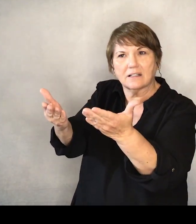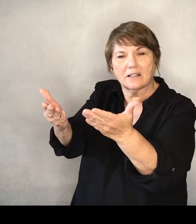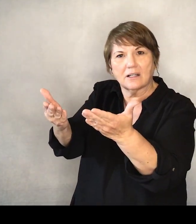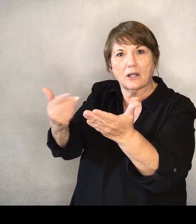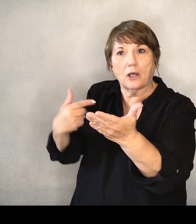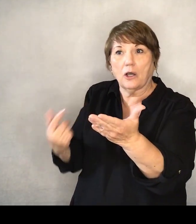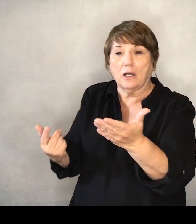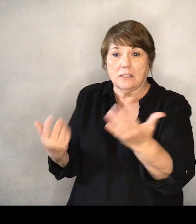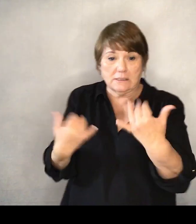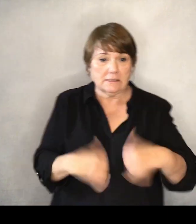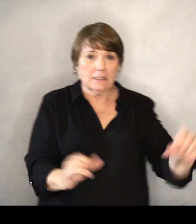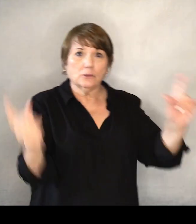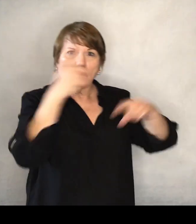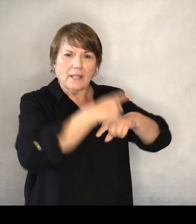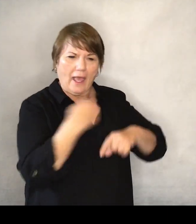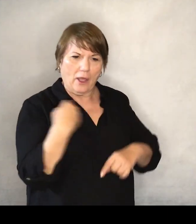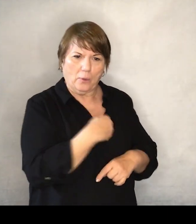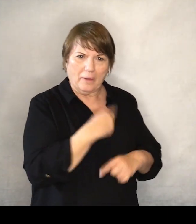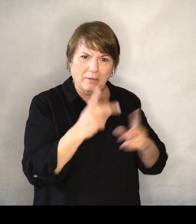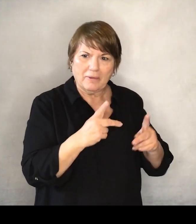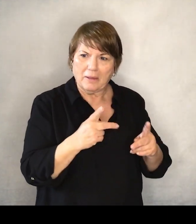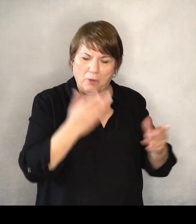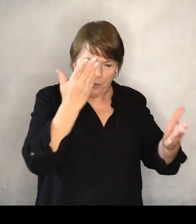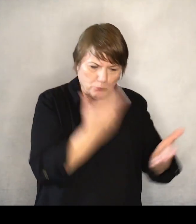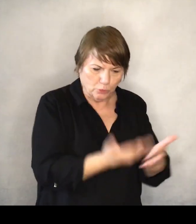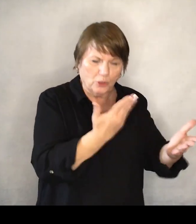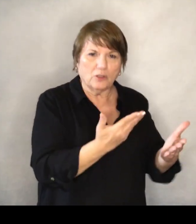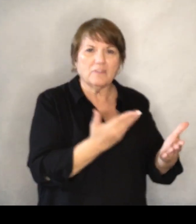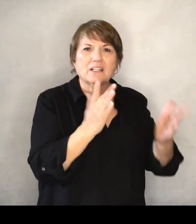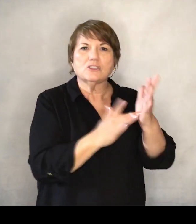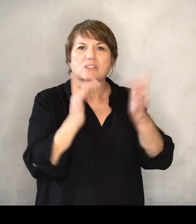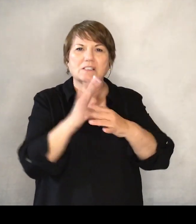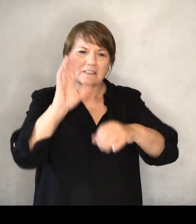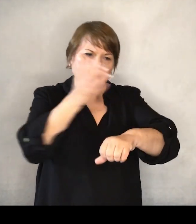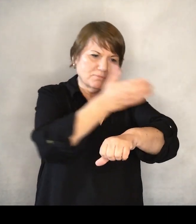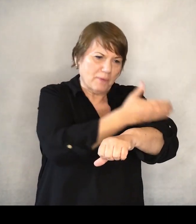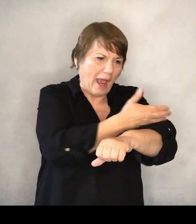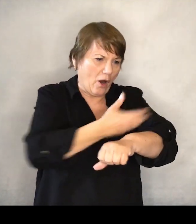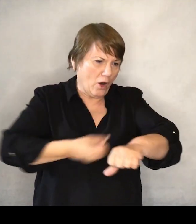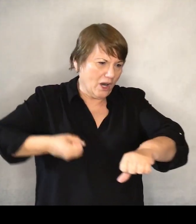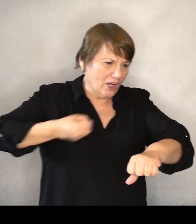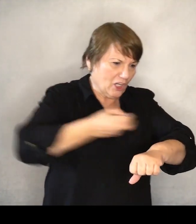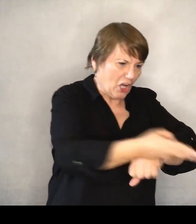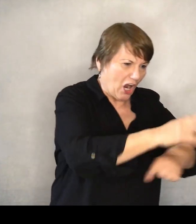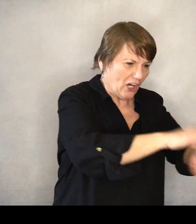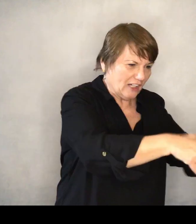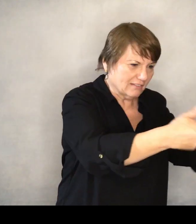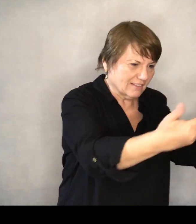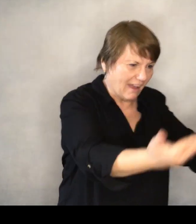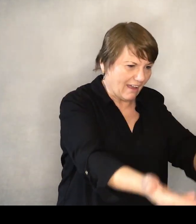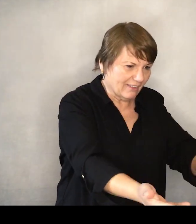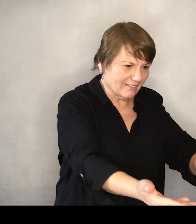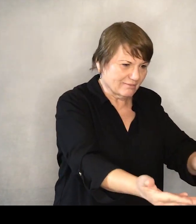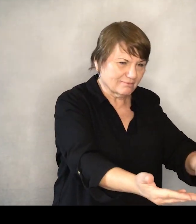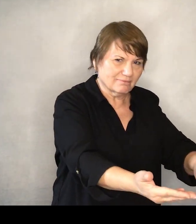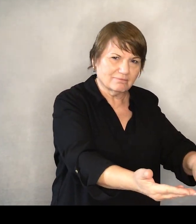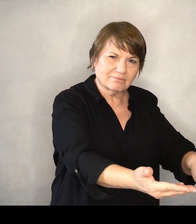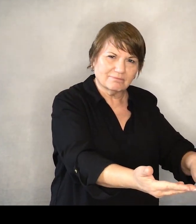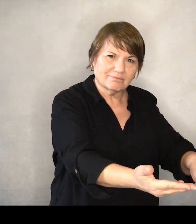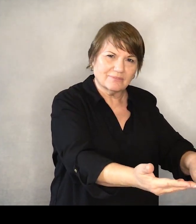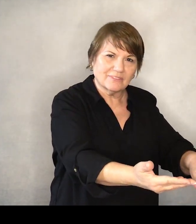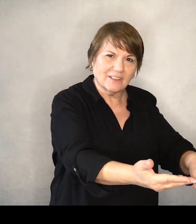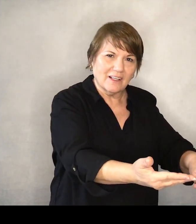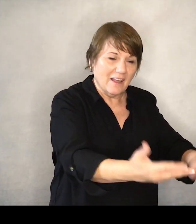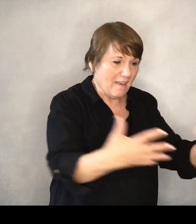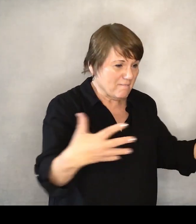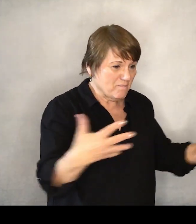us today, a testimony that his power over death is far-reaching, and that all